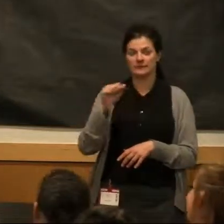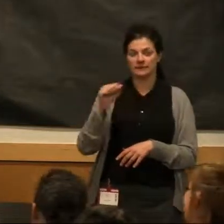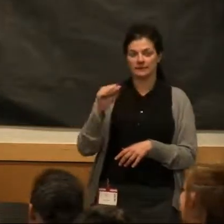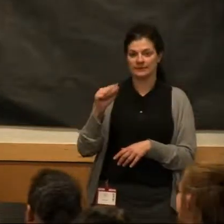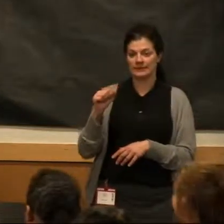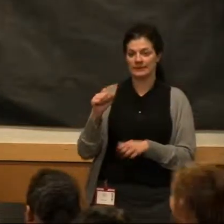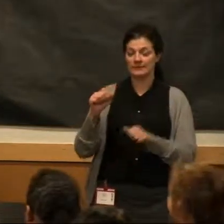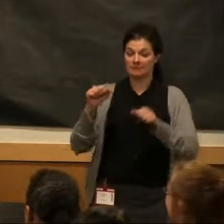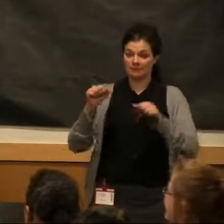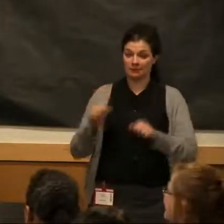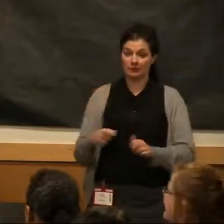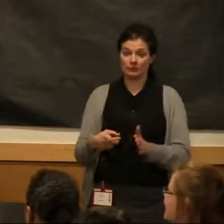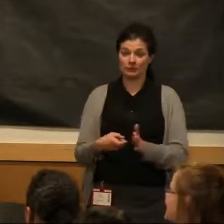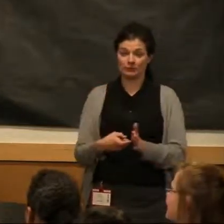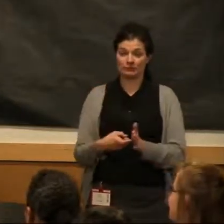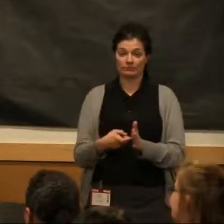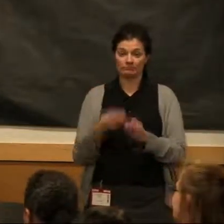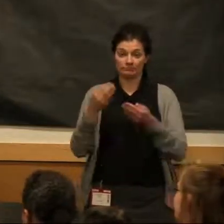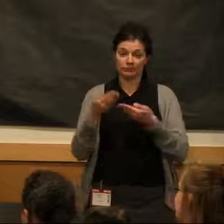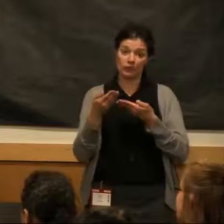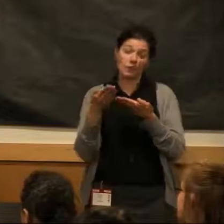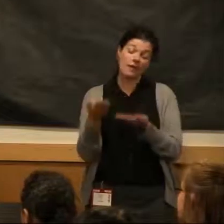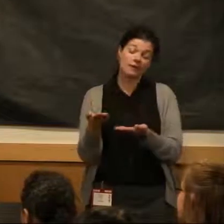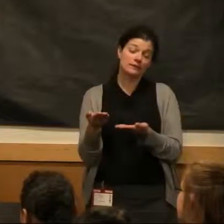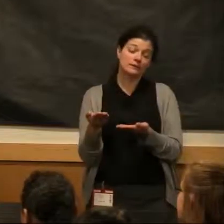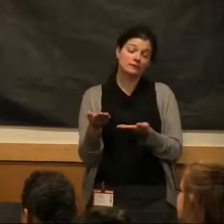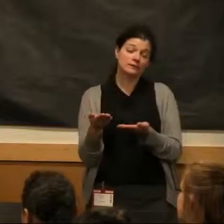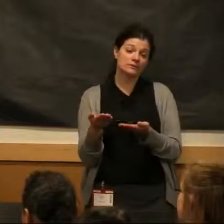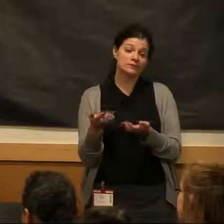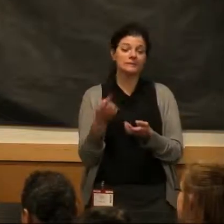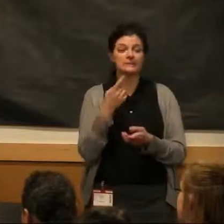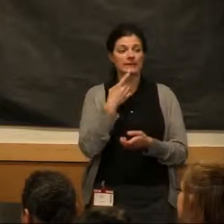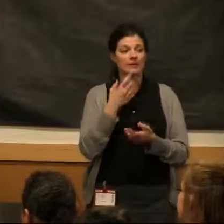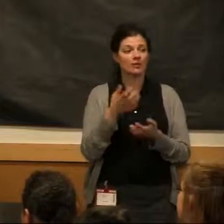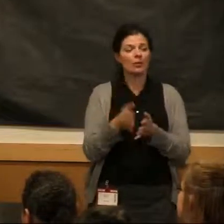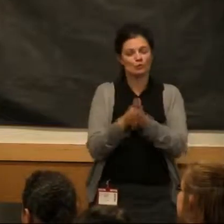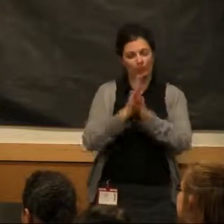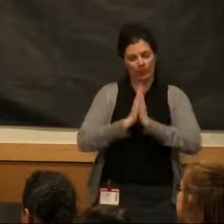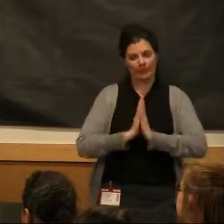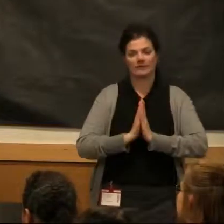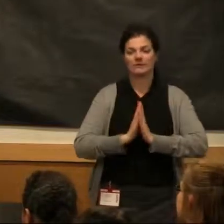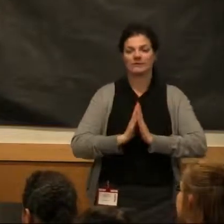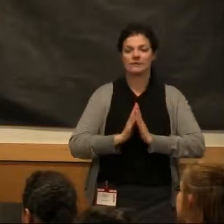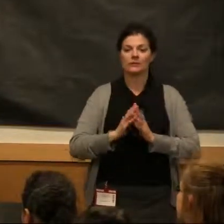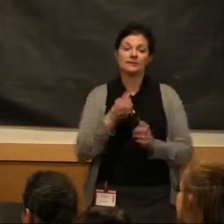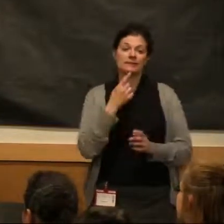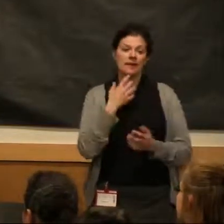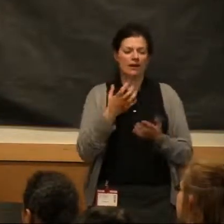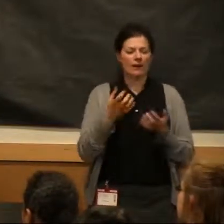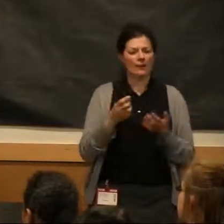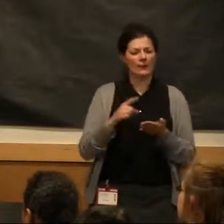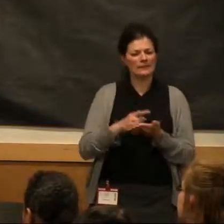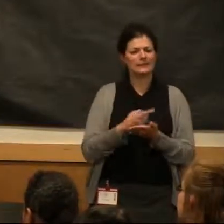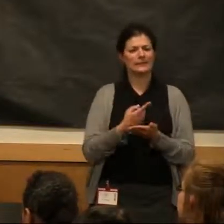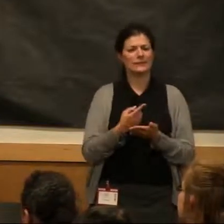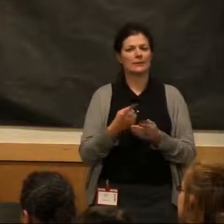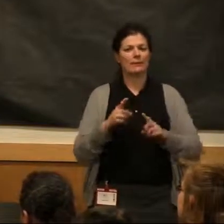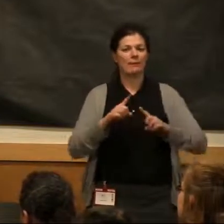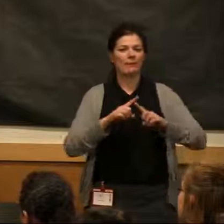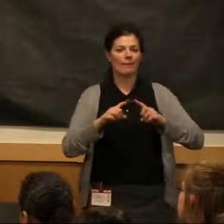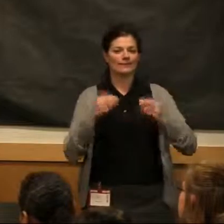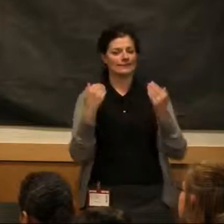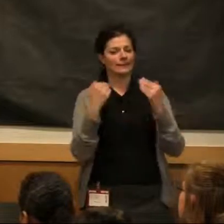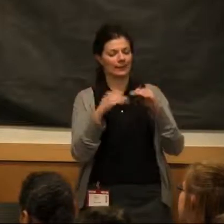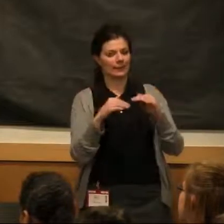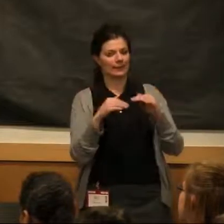students can request what they would like to have. So they can tell us that they would like to be in a single, but there's limited number of singles. So it's